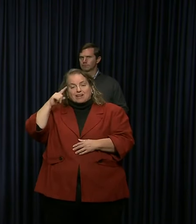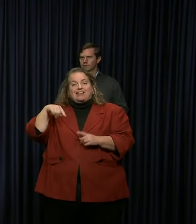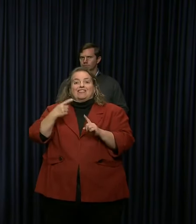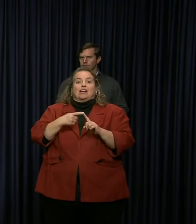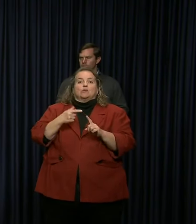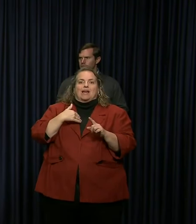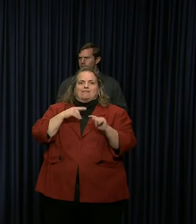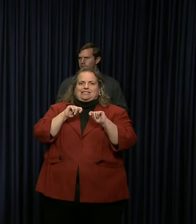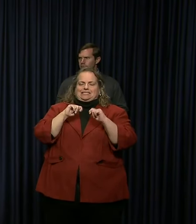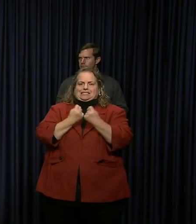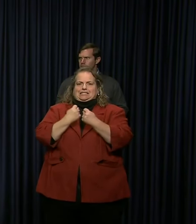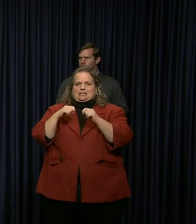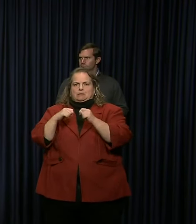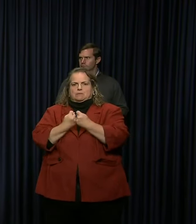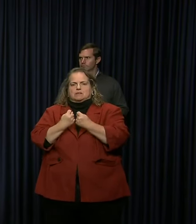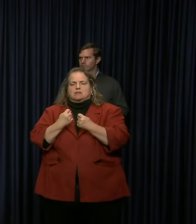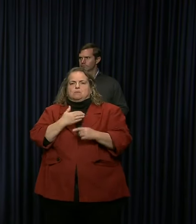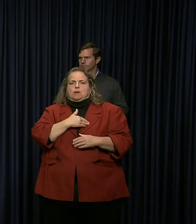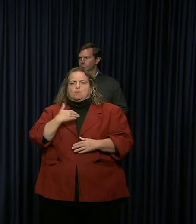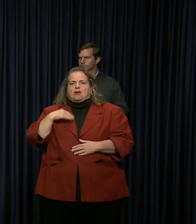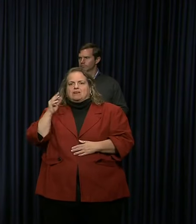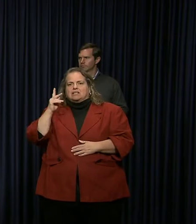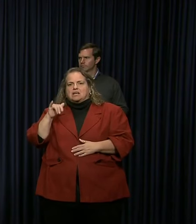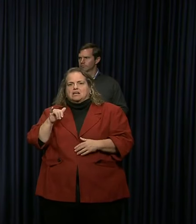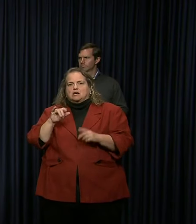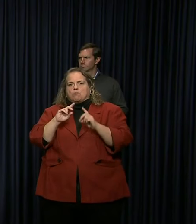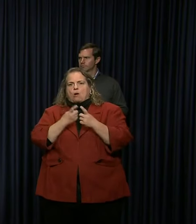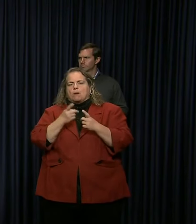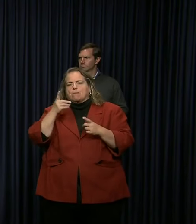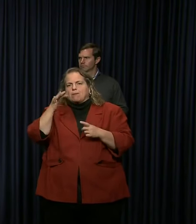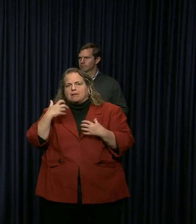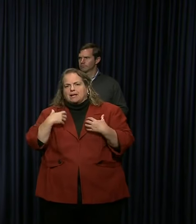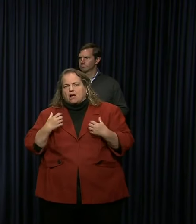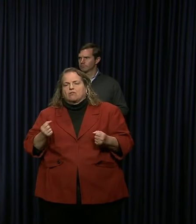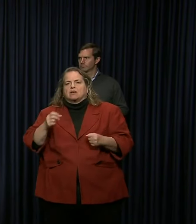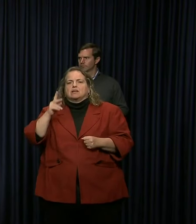have members of the Kentucky Department for Public Health, Kentucky Emergency